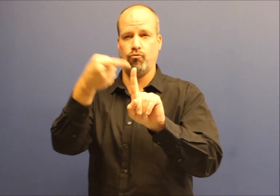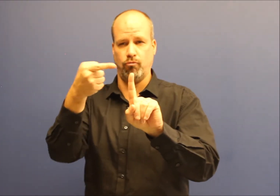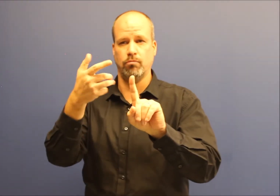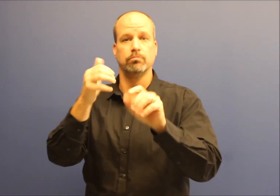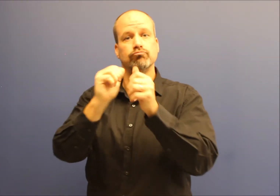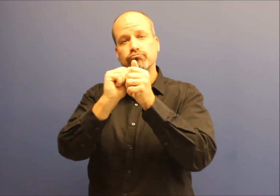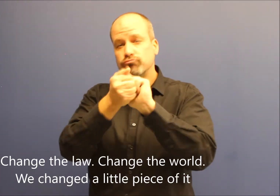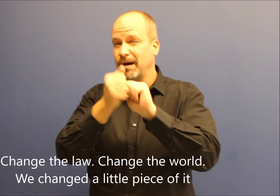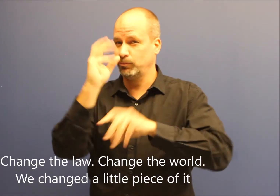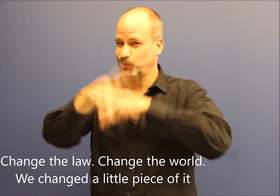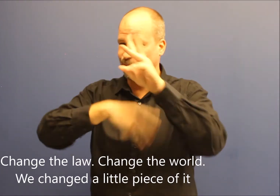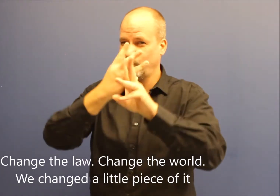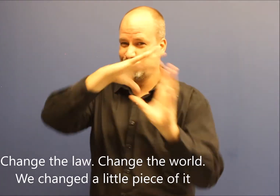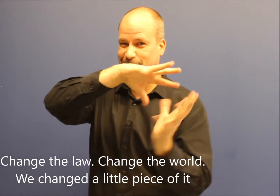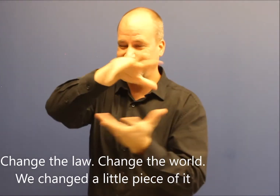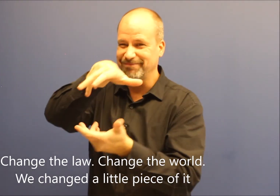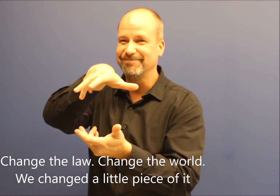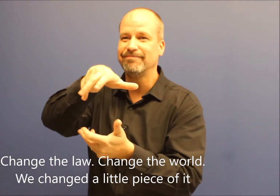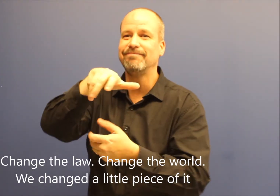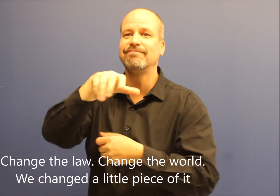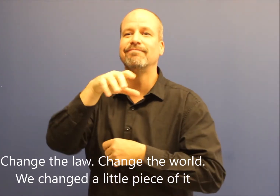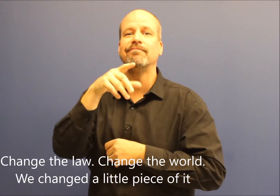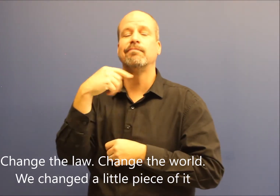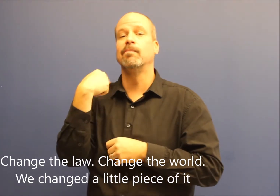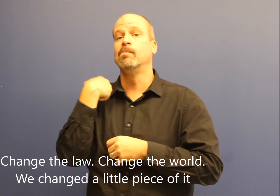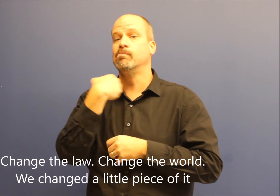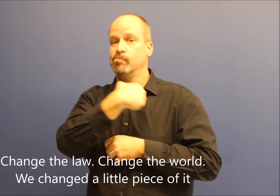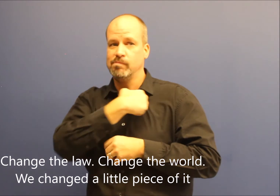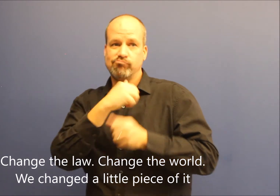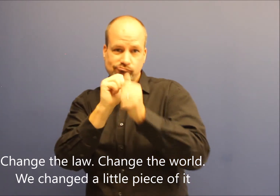Change the law, change the world.